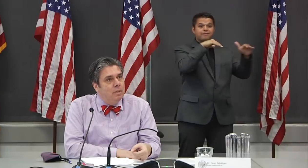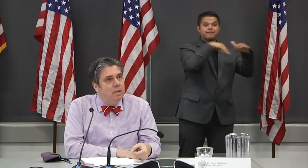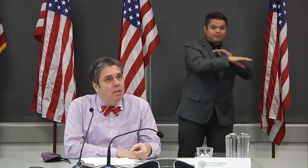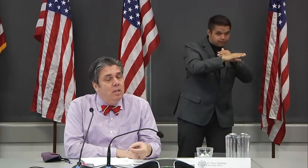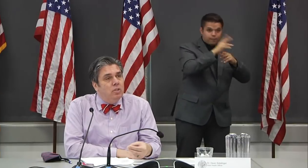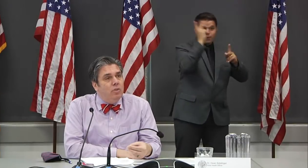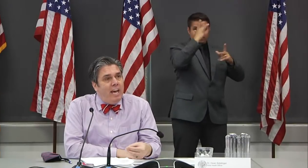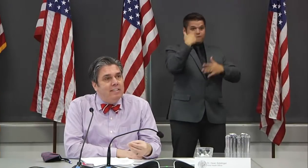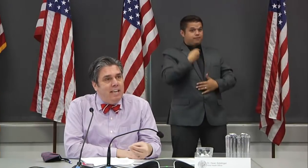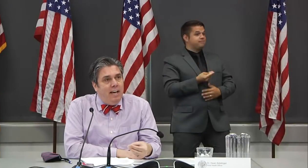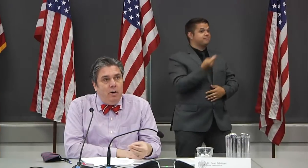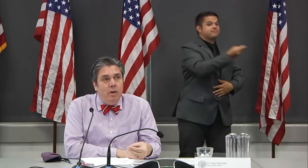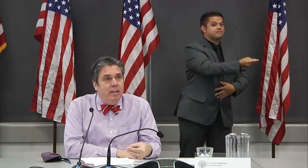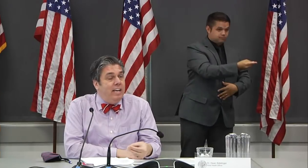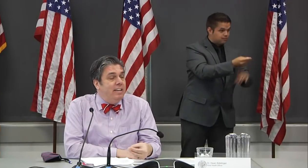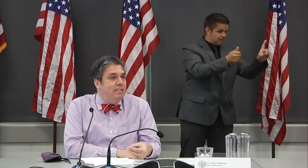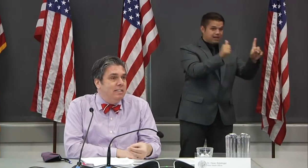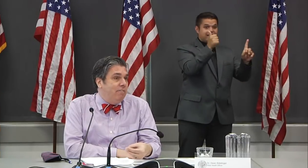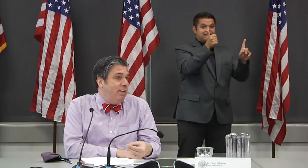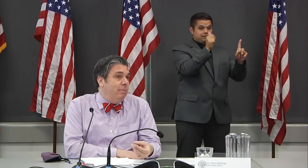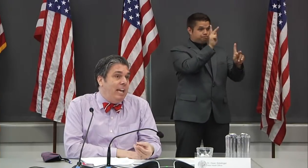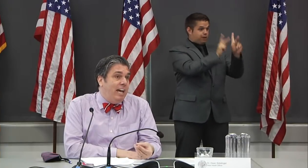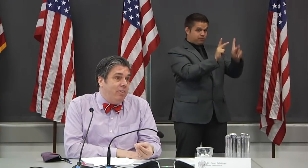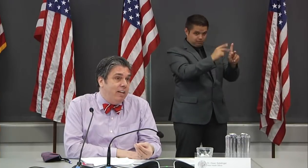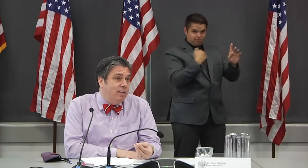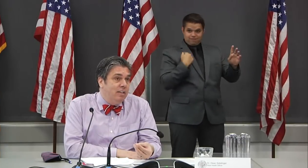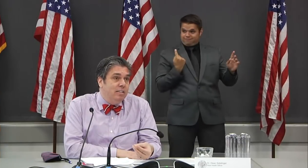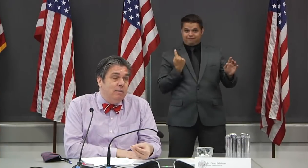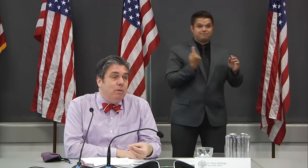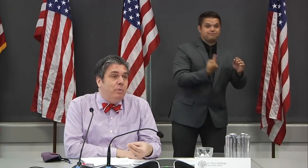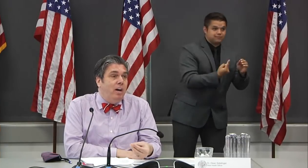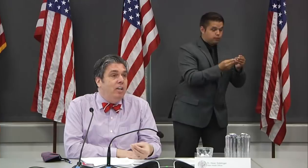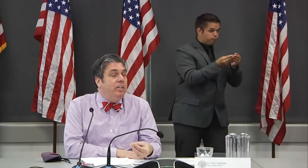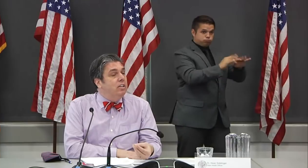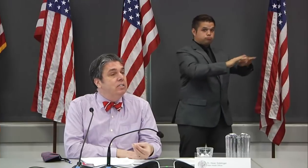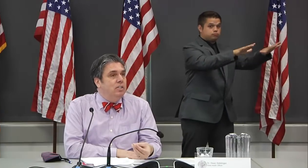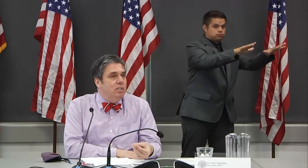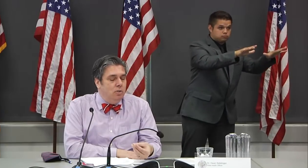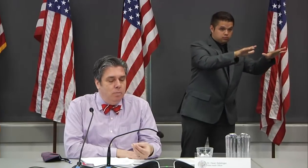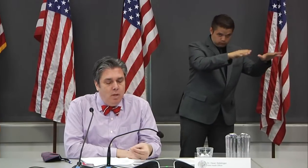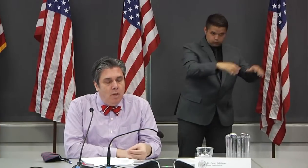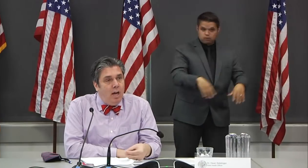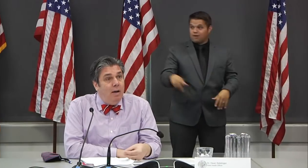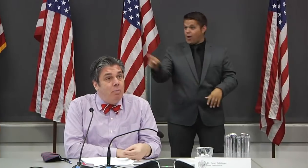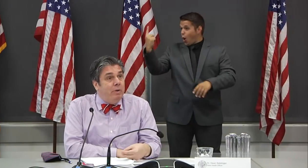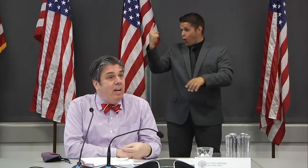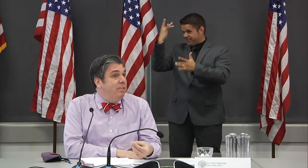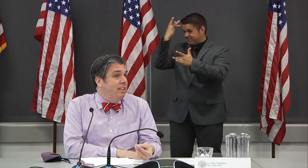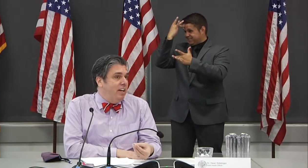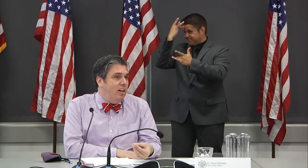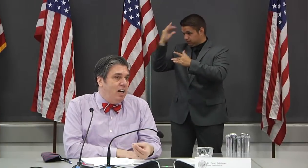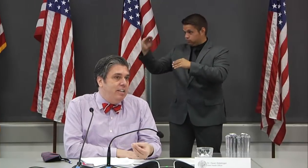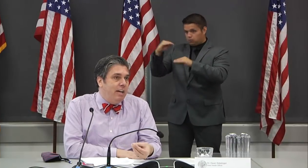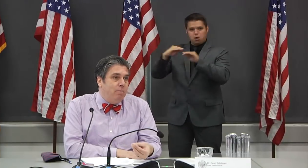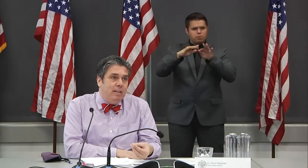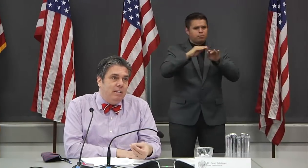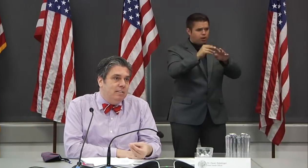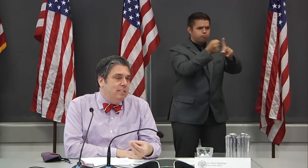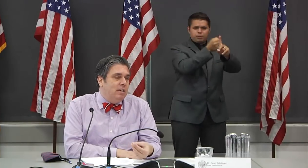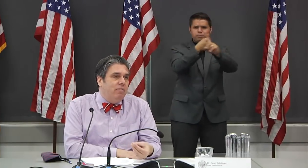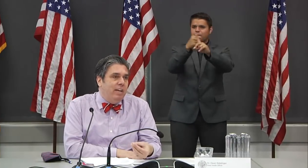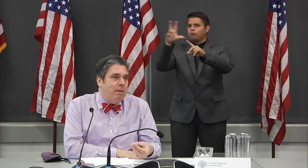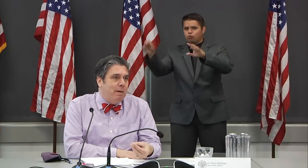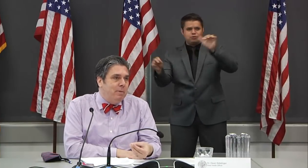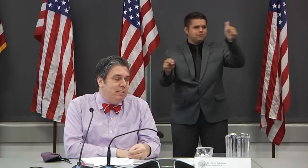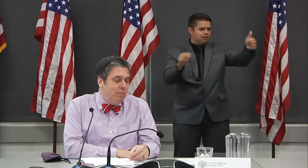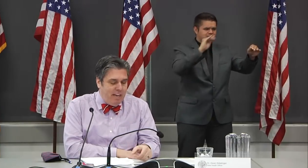workplace. So that's how attendance at a family gathering, something we all yearn to do, where we often let our guard down because